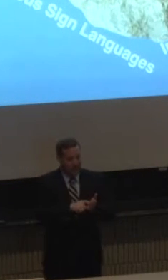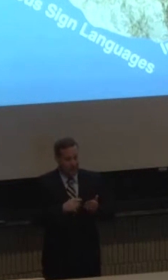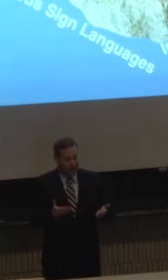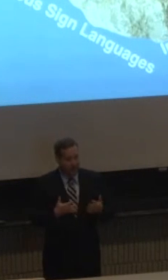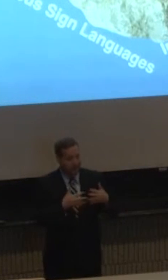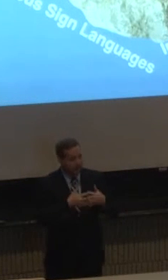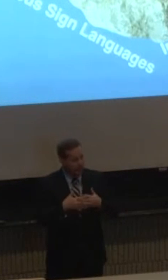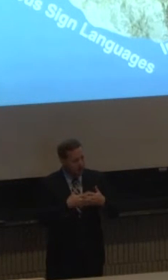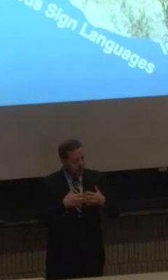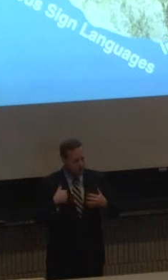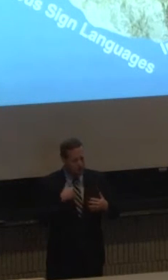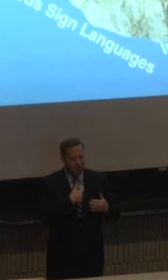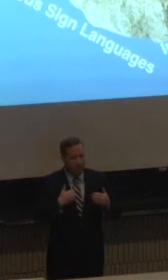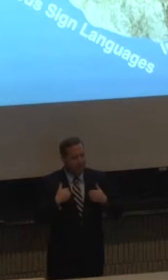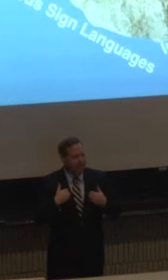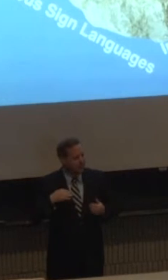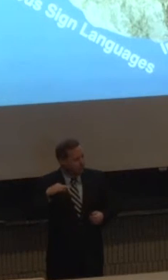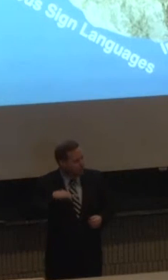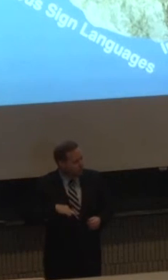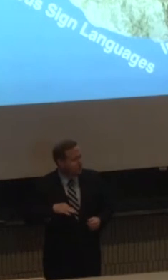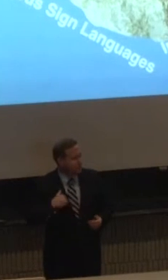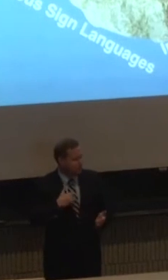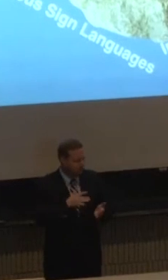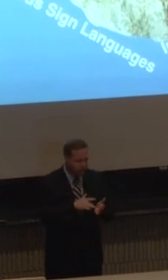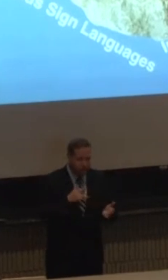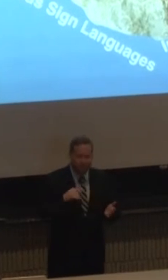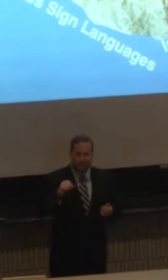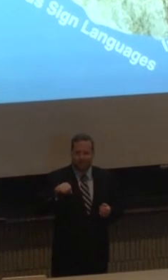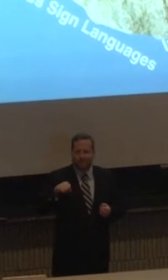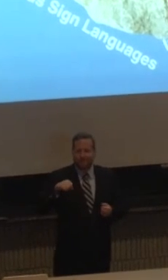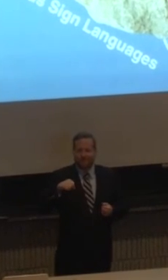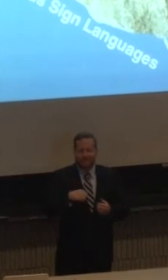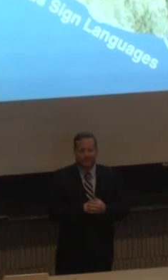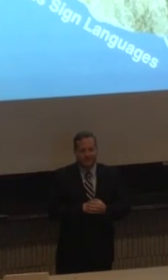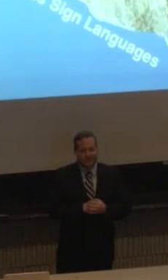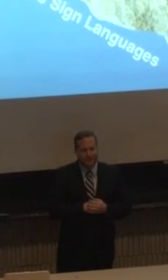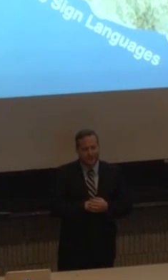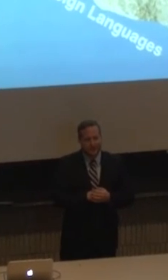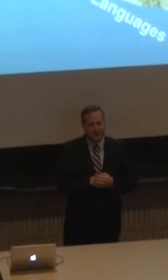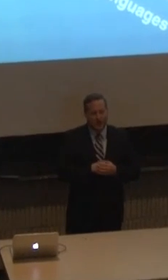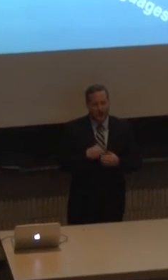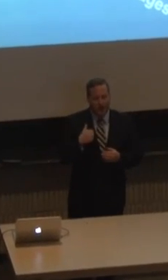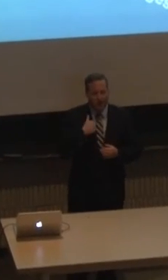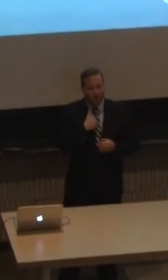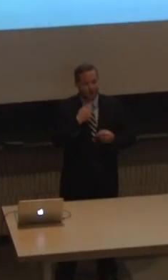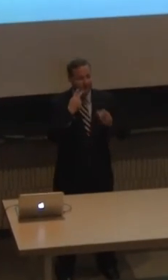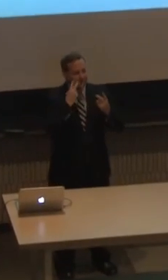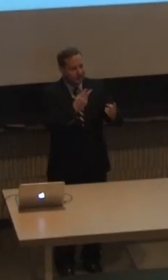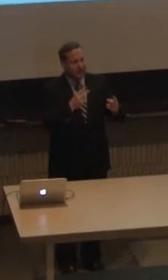It's unfortunate, but I recognize the privilege I have here in America.